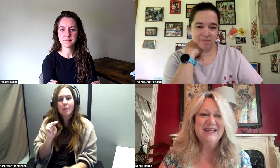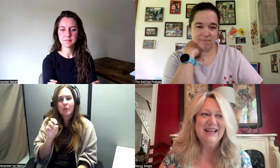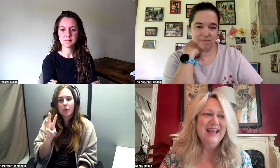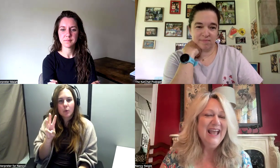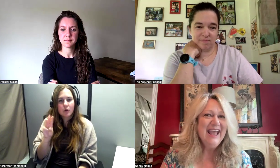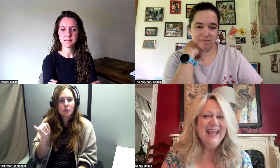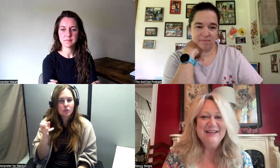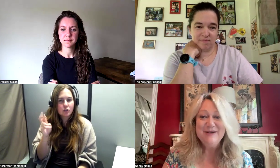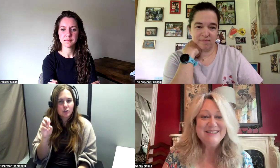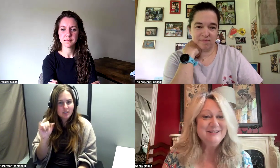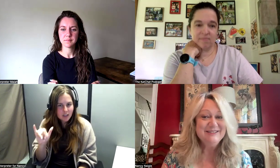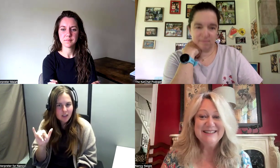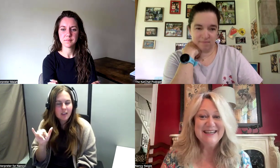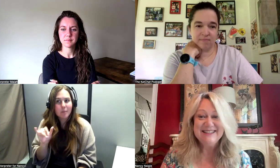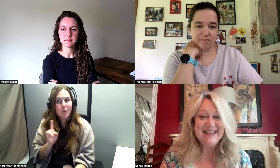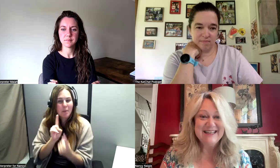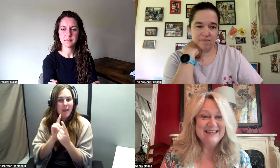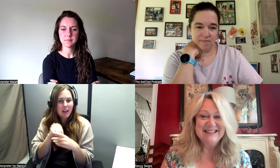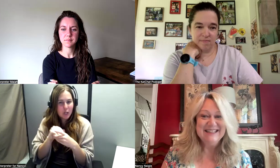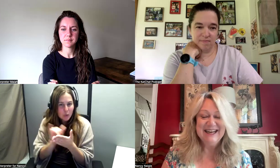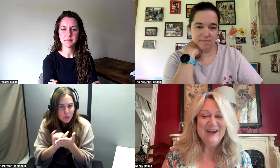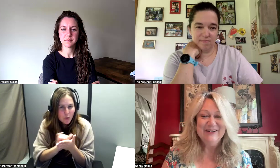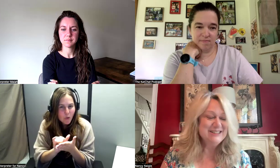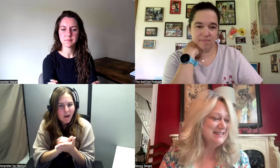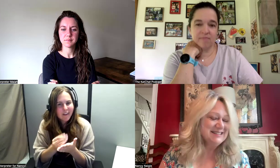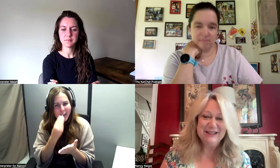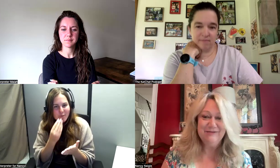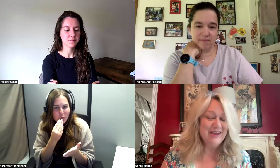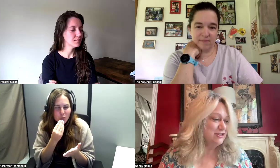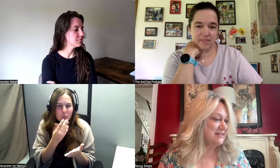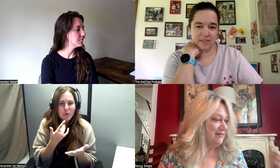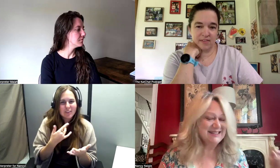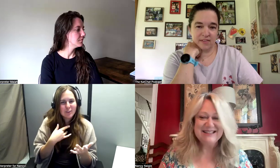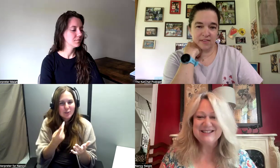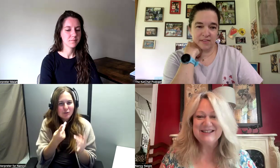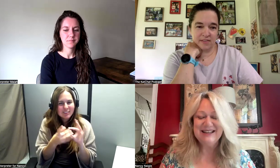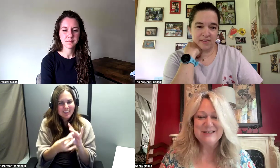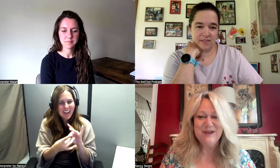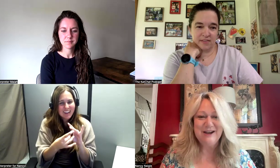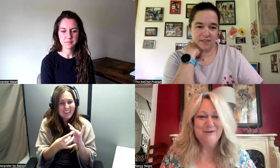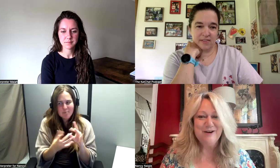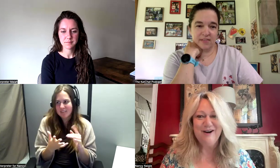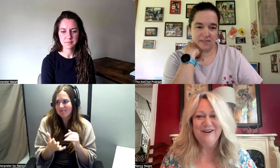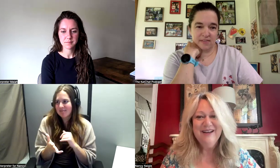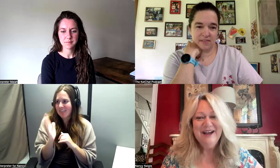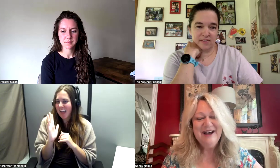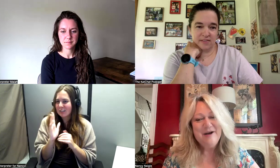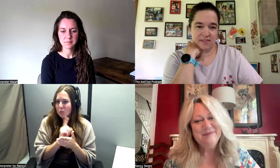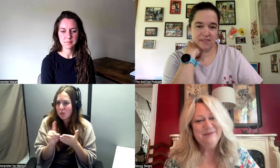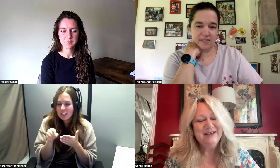York City, and we still can stay connected, and in fact, she sent me a text this last week. I owe her a